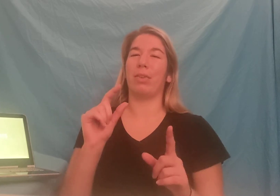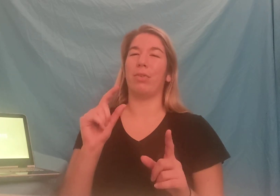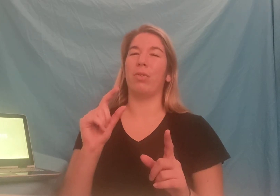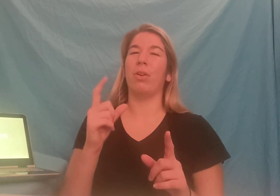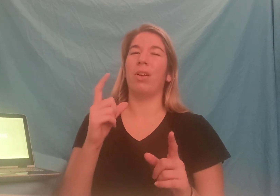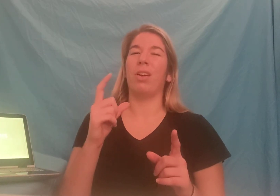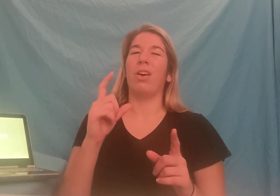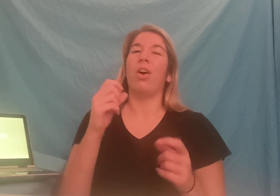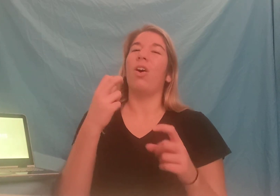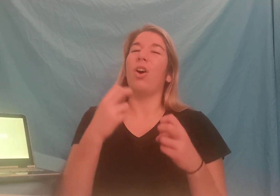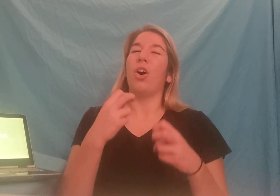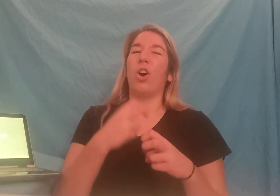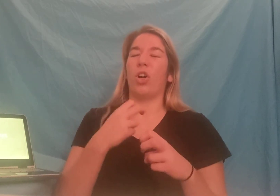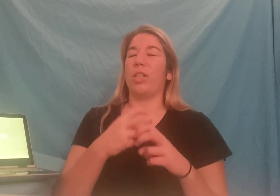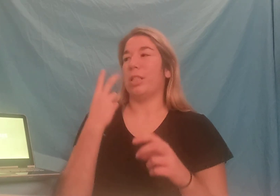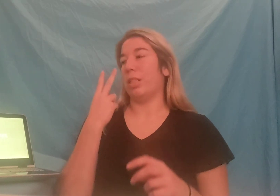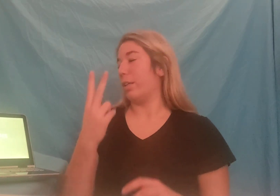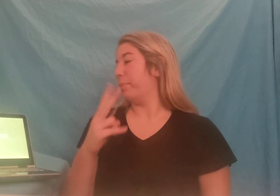little hard to see.